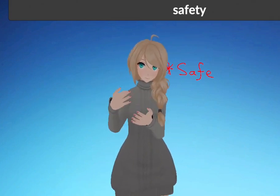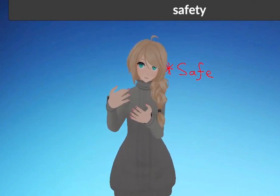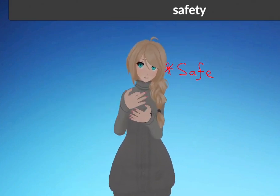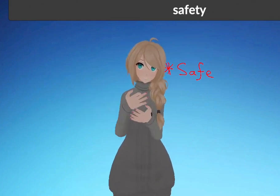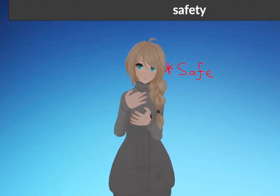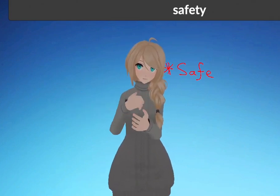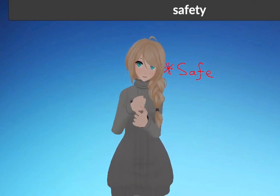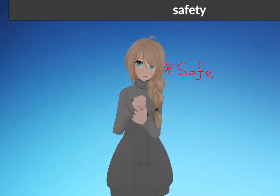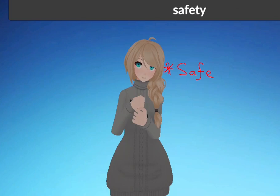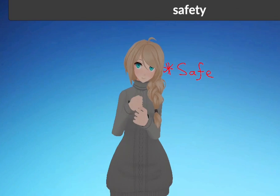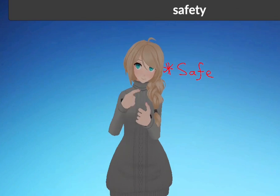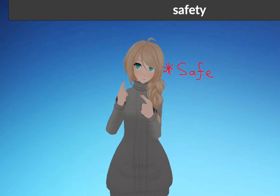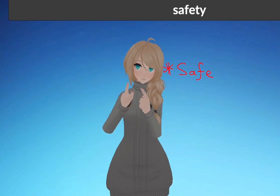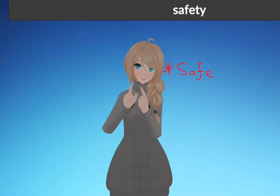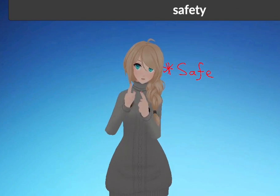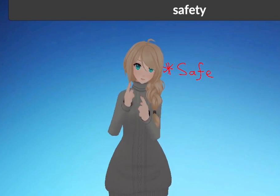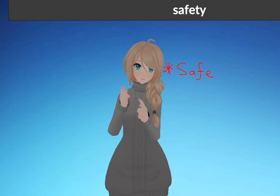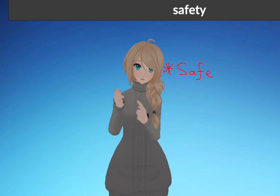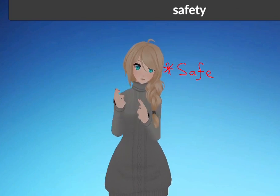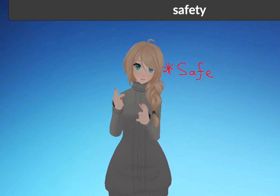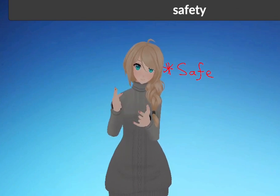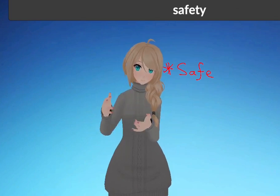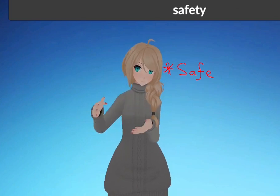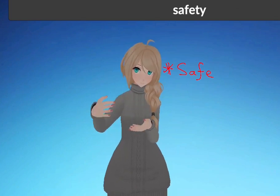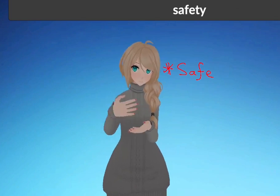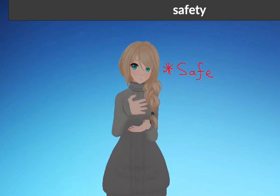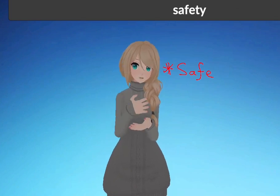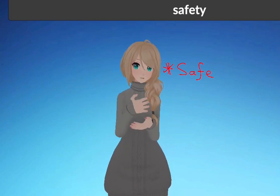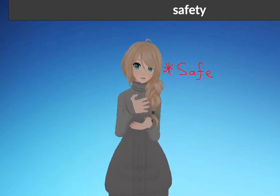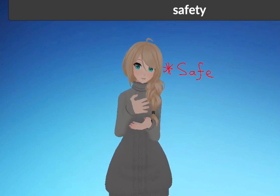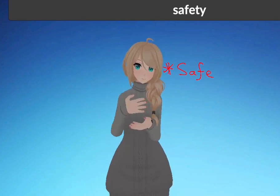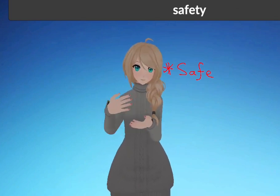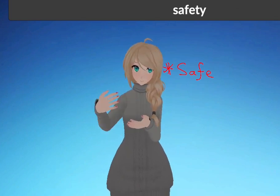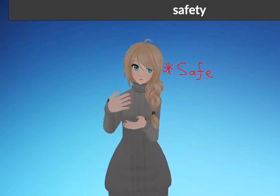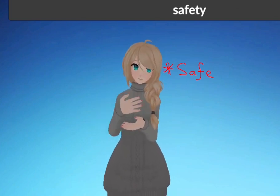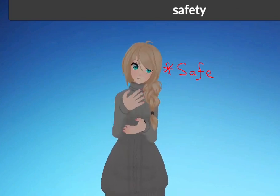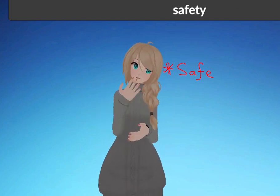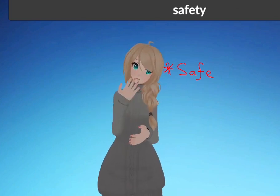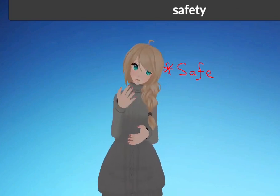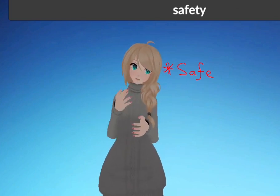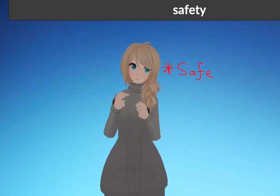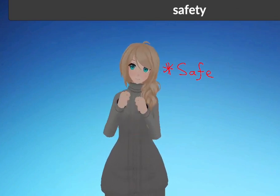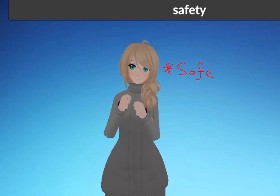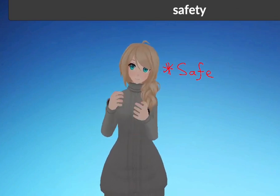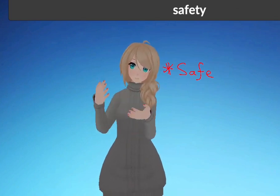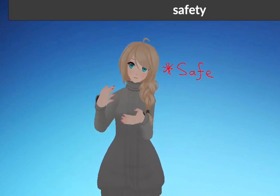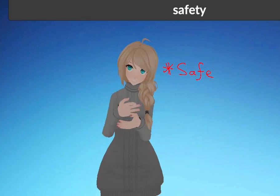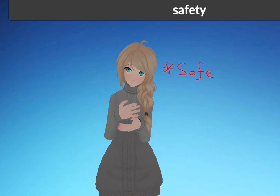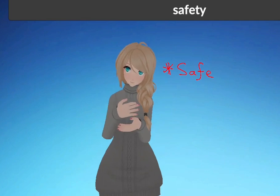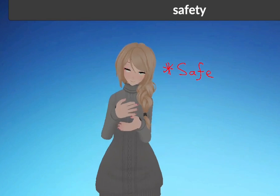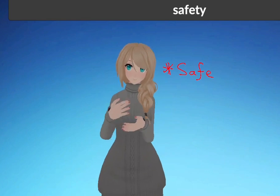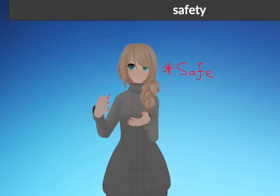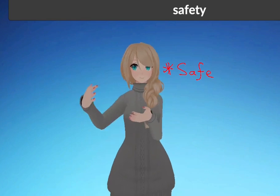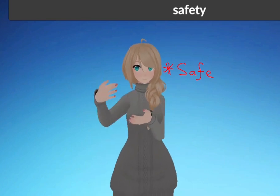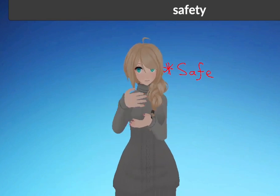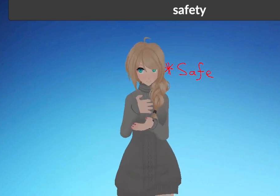keep it safe and too close to you. Safety. Be safe. Please be safe.